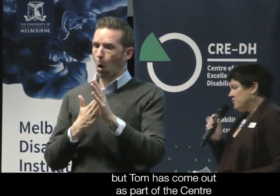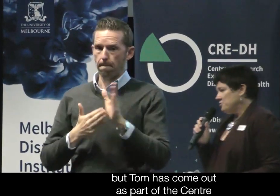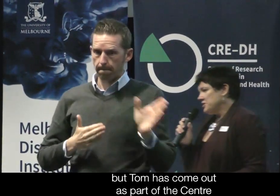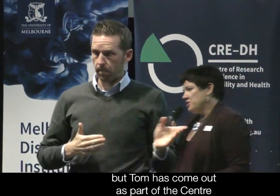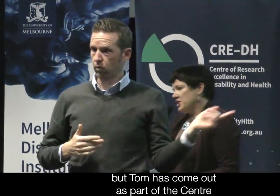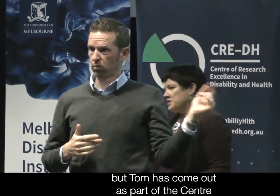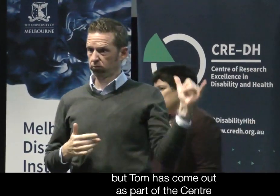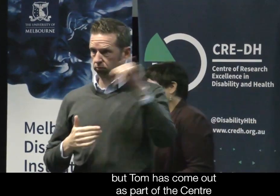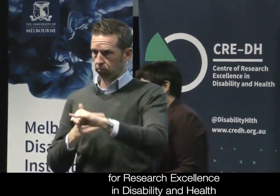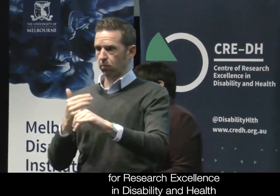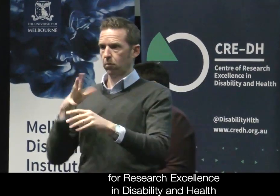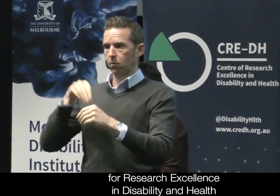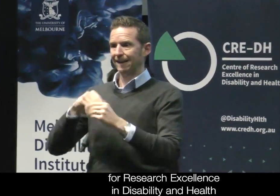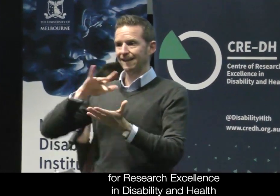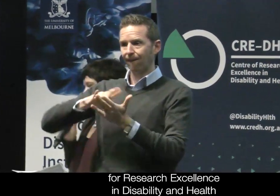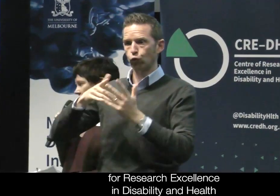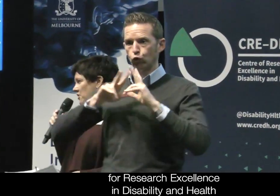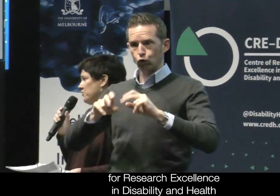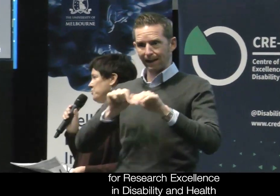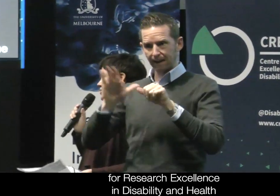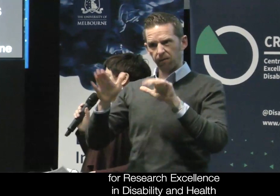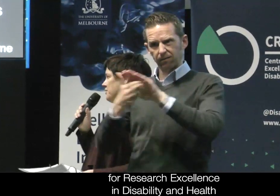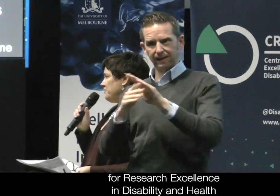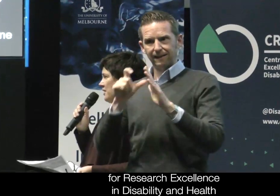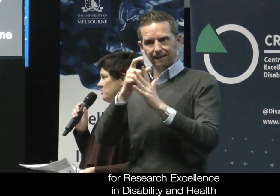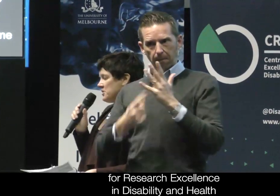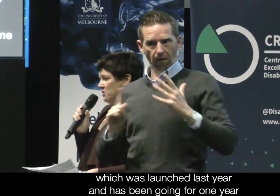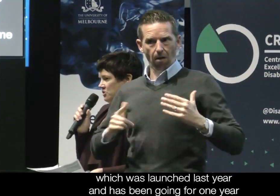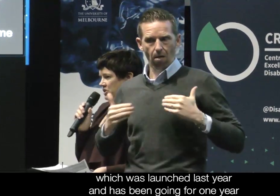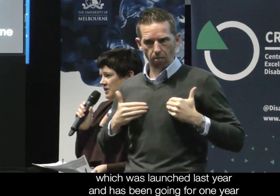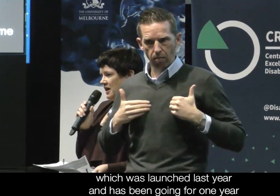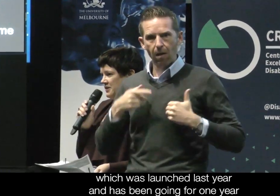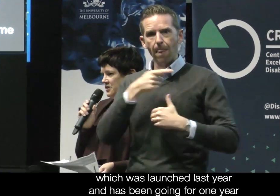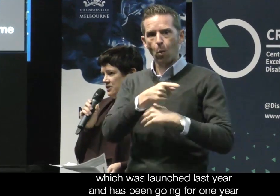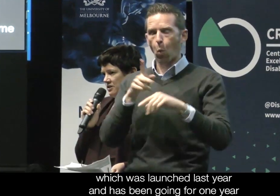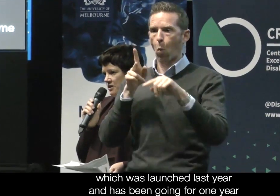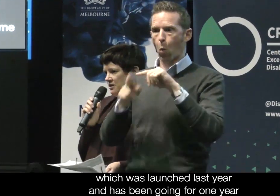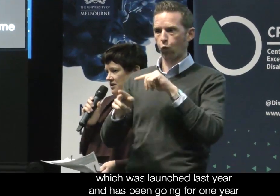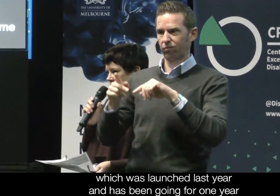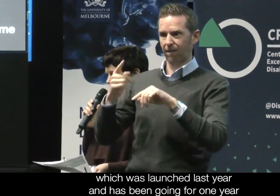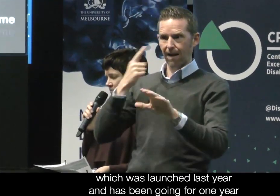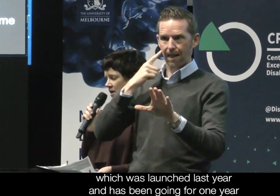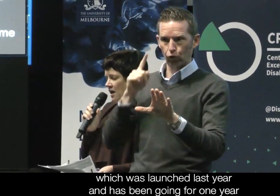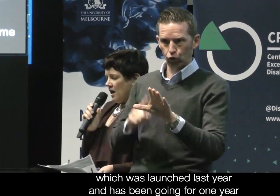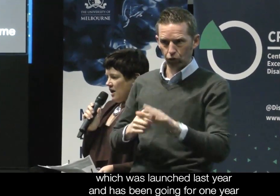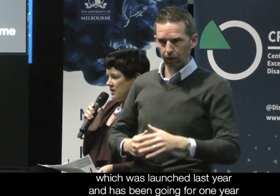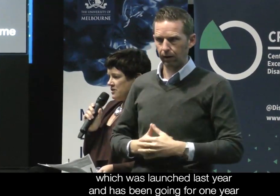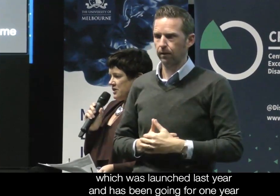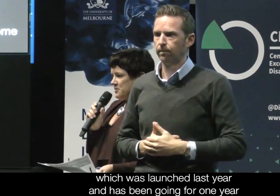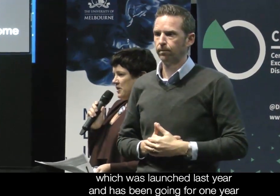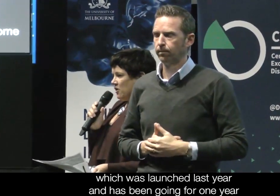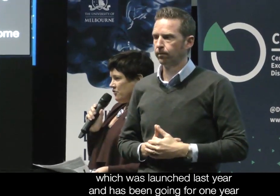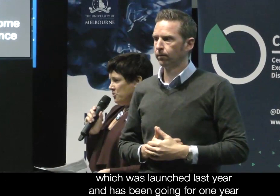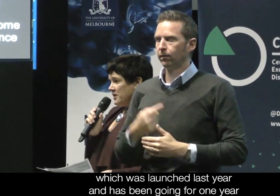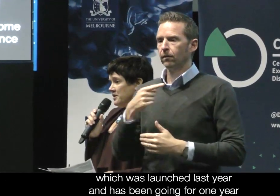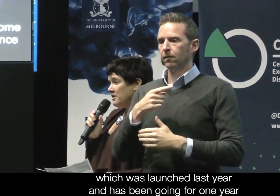of the Centre for Research Excellence in Disability and Health, which was launched last year and